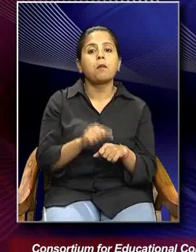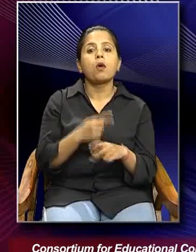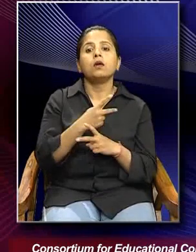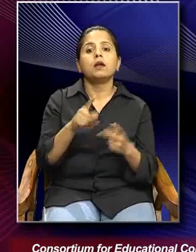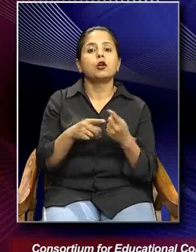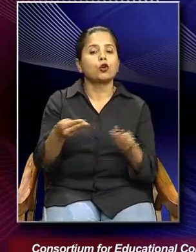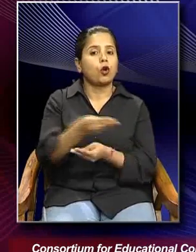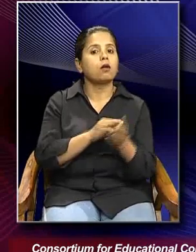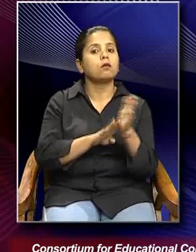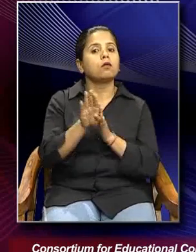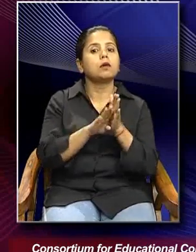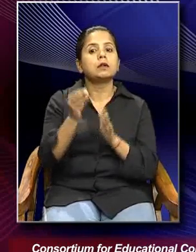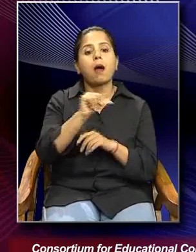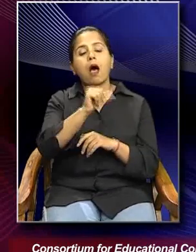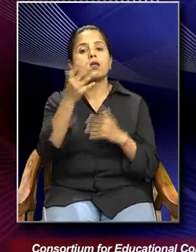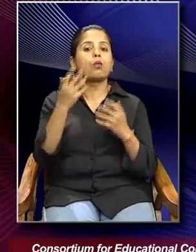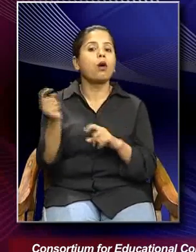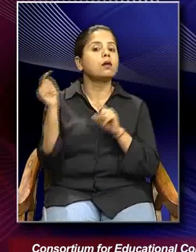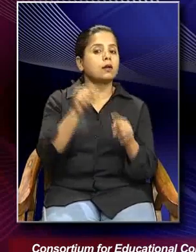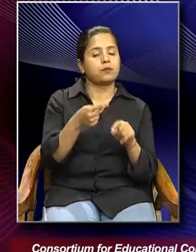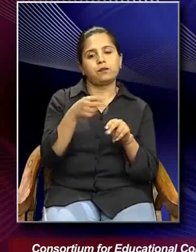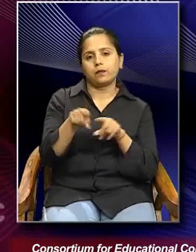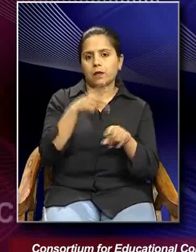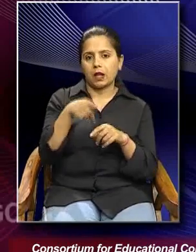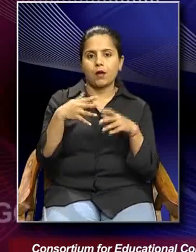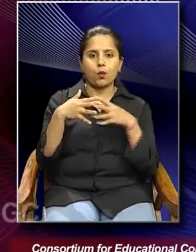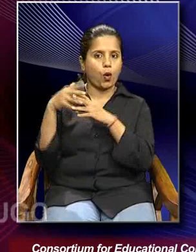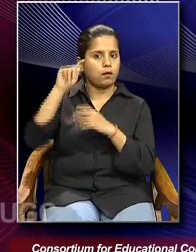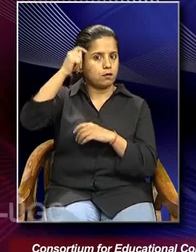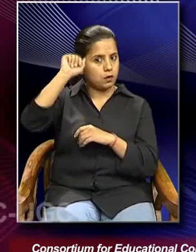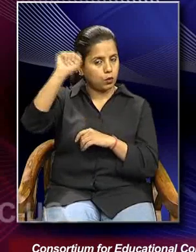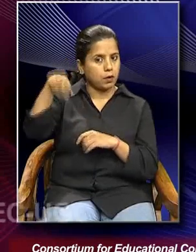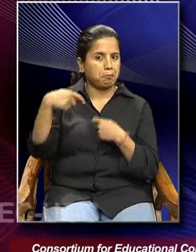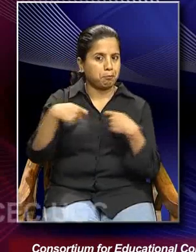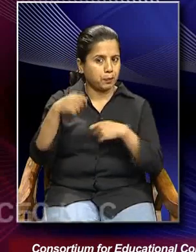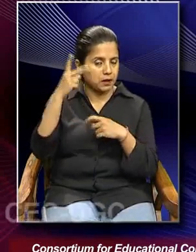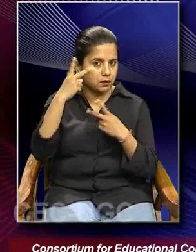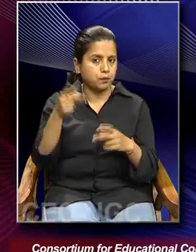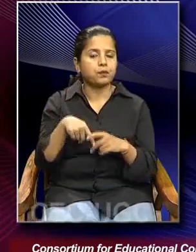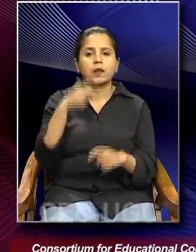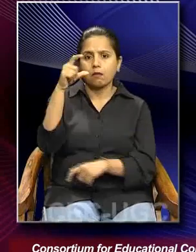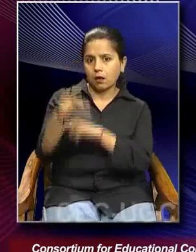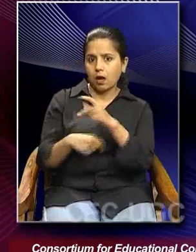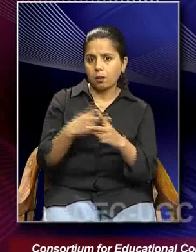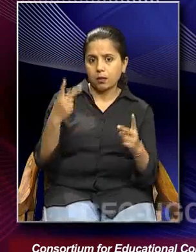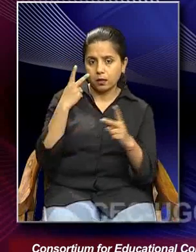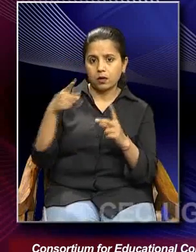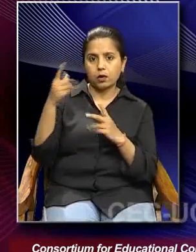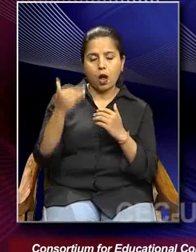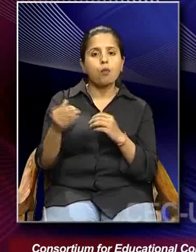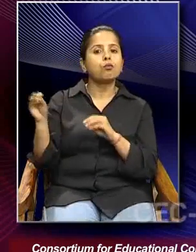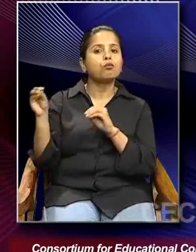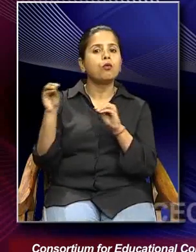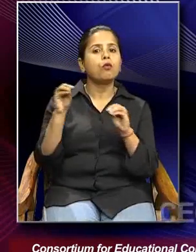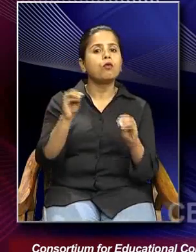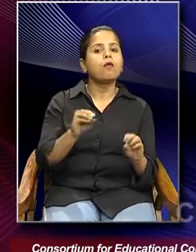of economic growth elsewhere. So largely if you see, the Western economies, the business houses, industrialists, they are now gradually moving